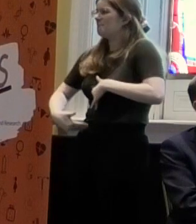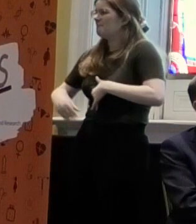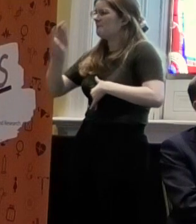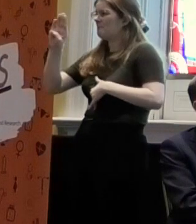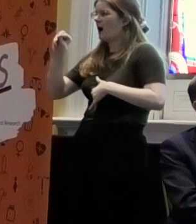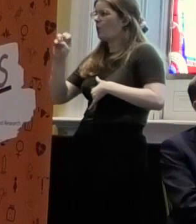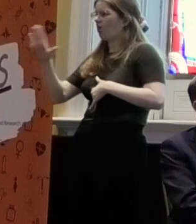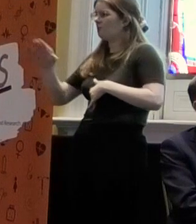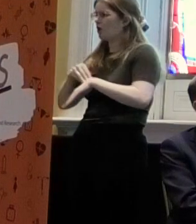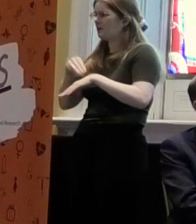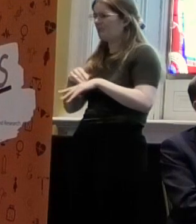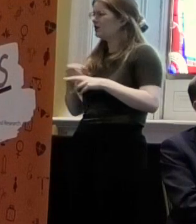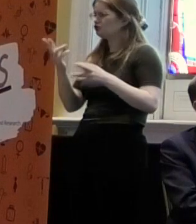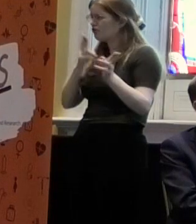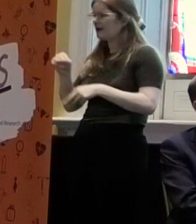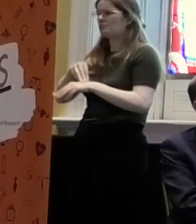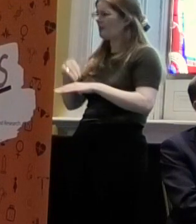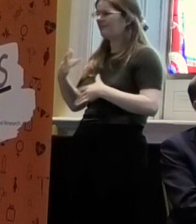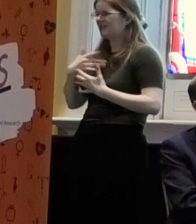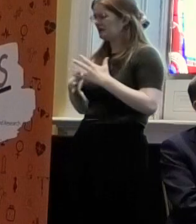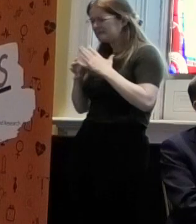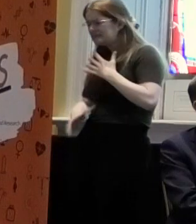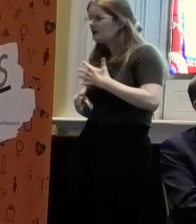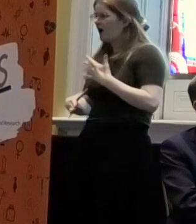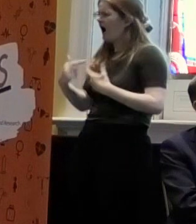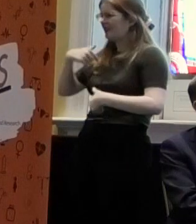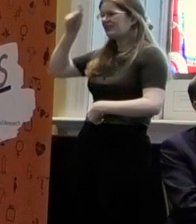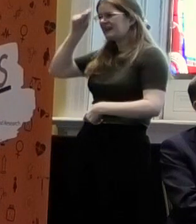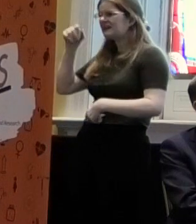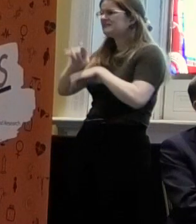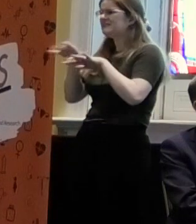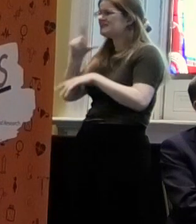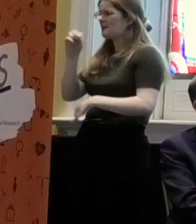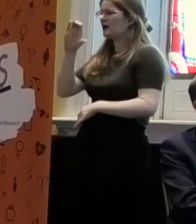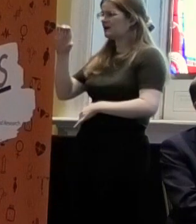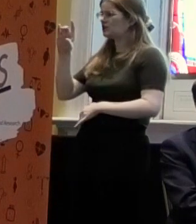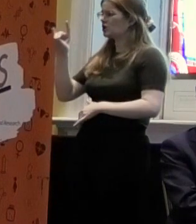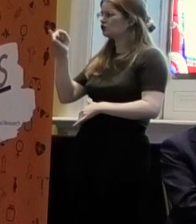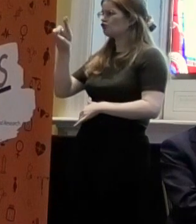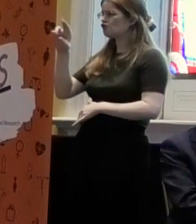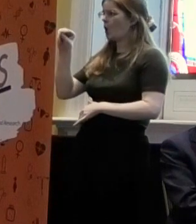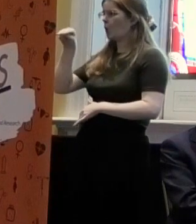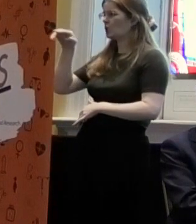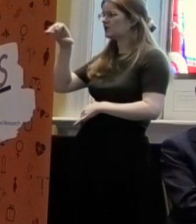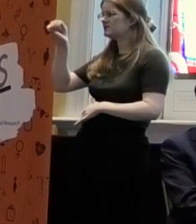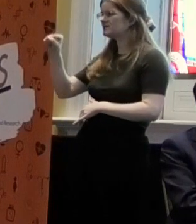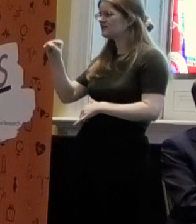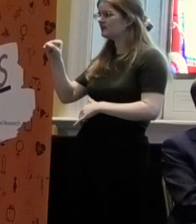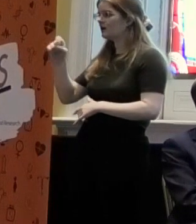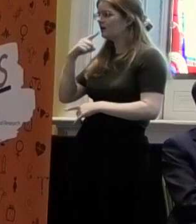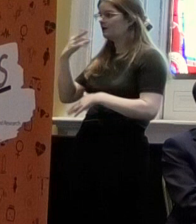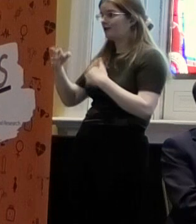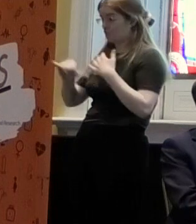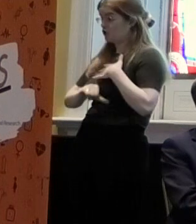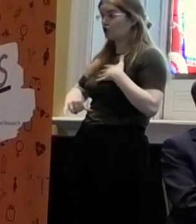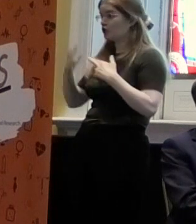that seemed to be coming fairly regularly, and we thought it was Crohn's disease. Right. And it turned out it was endometriosis. But that